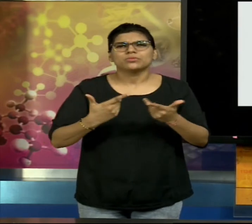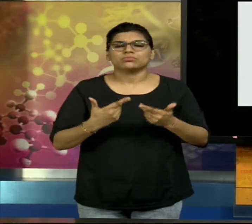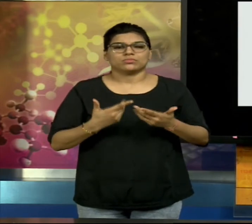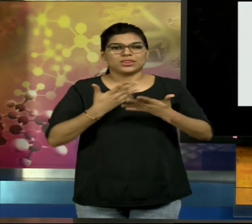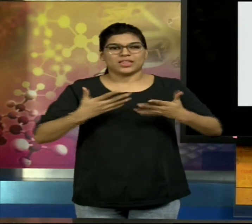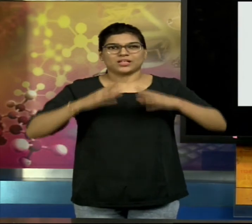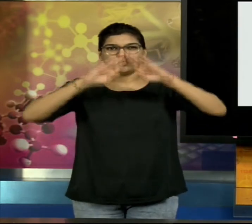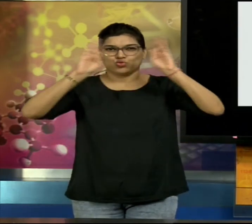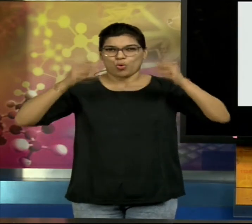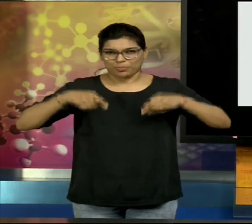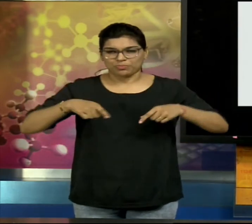Limitation.